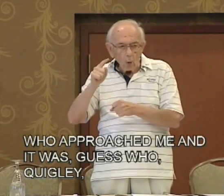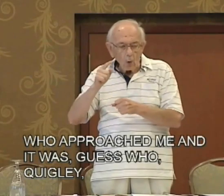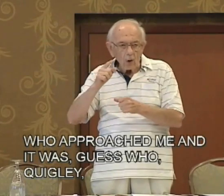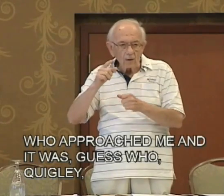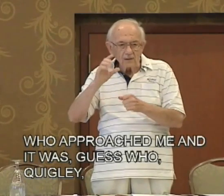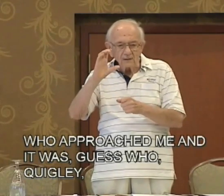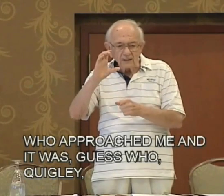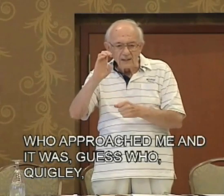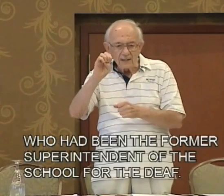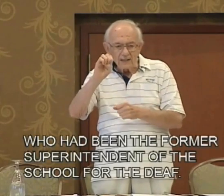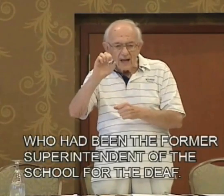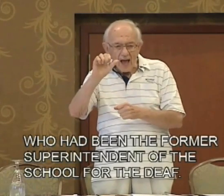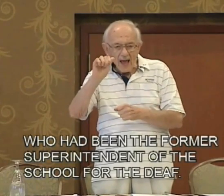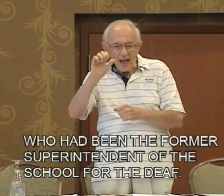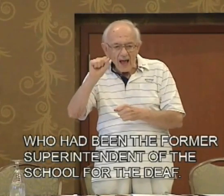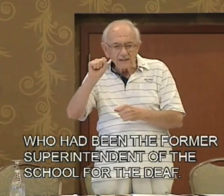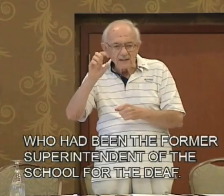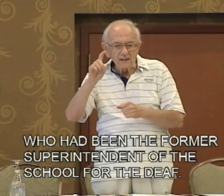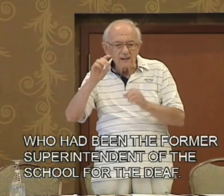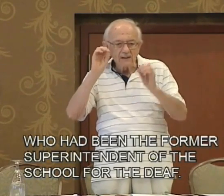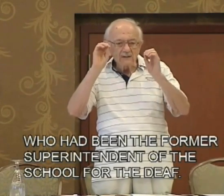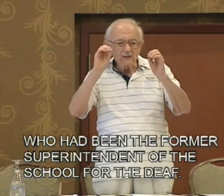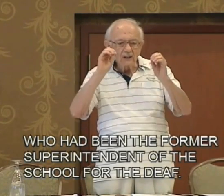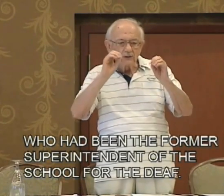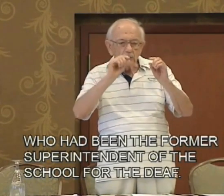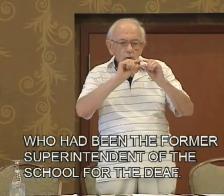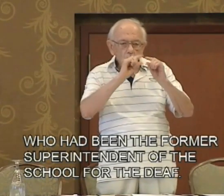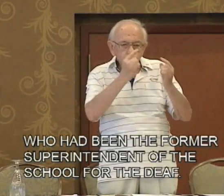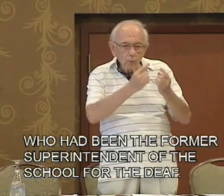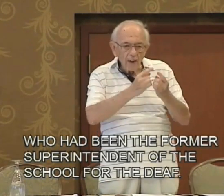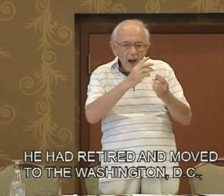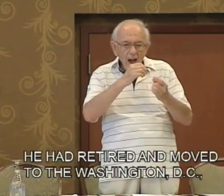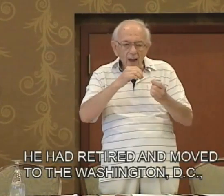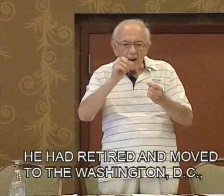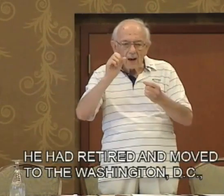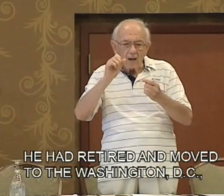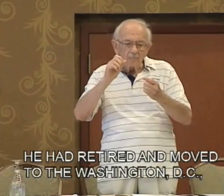area to work for CEPAN CE it was a